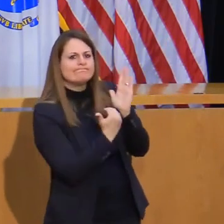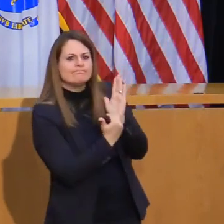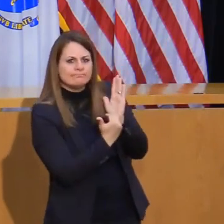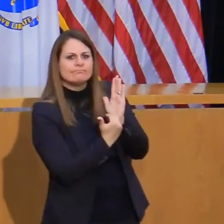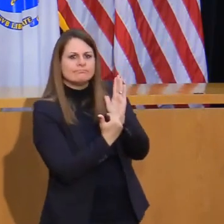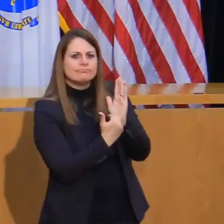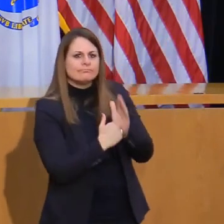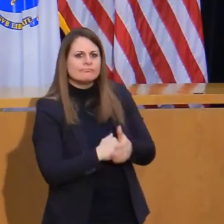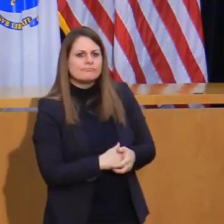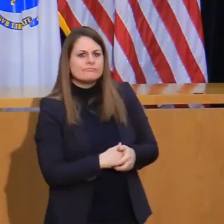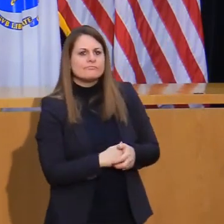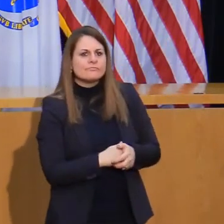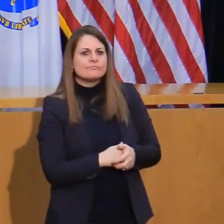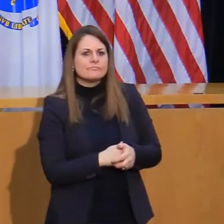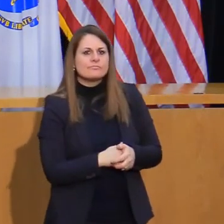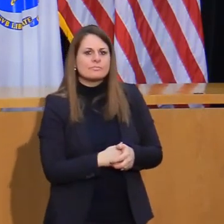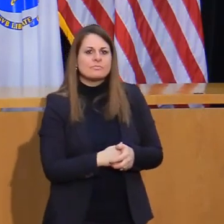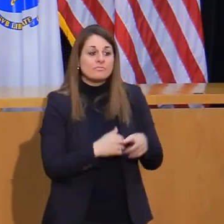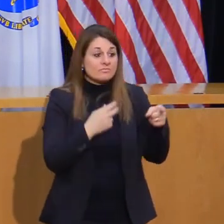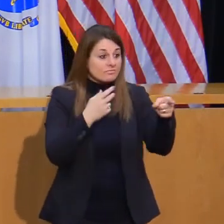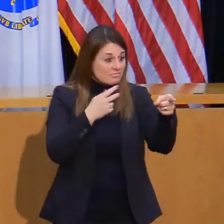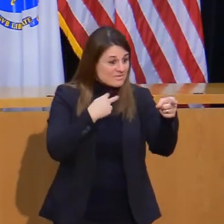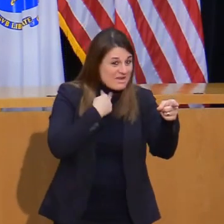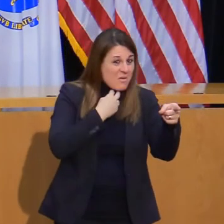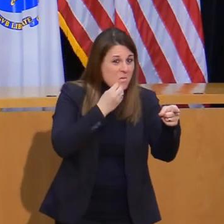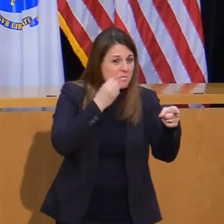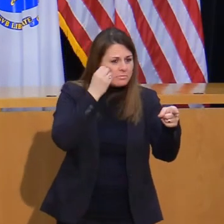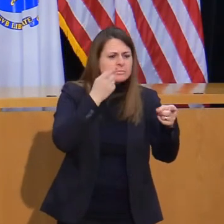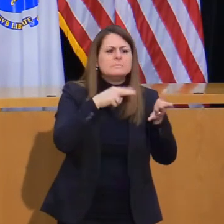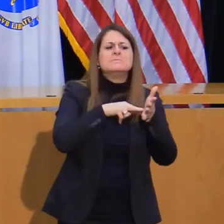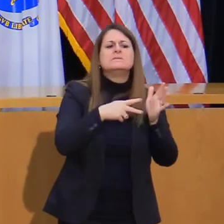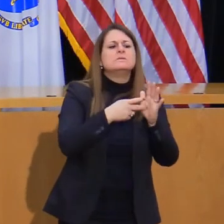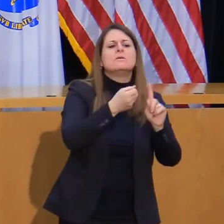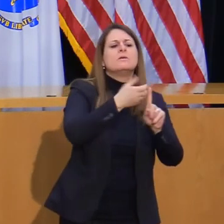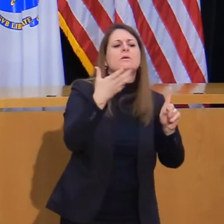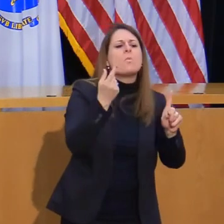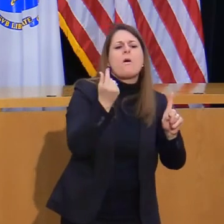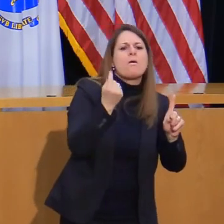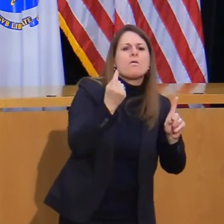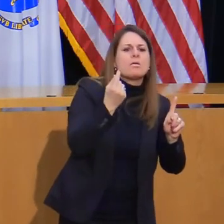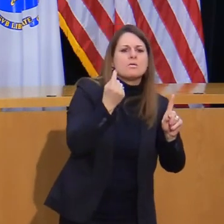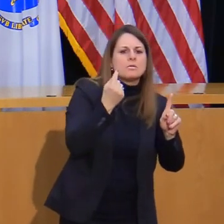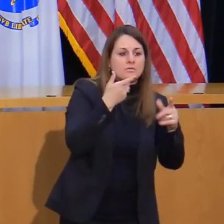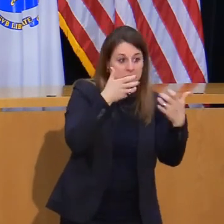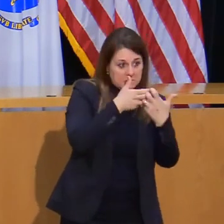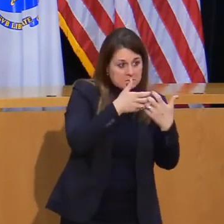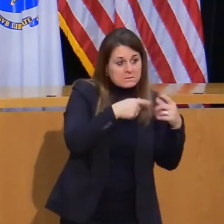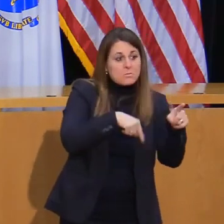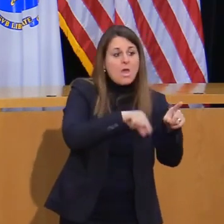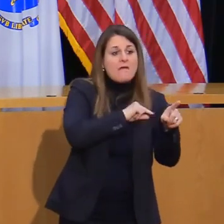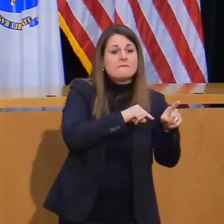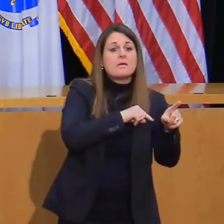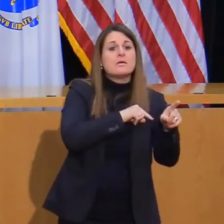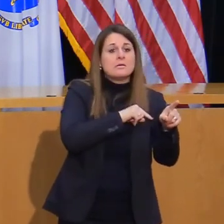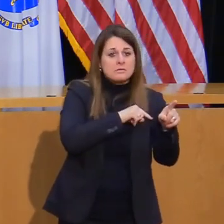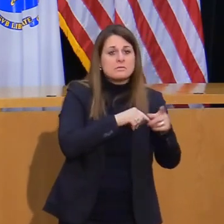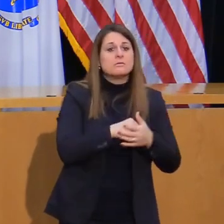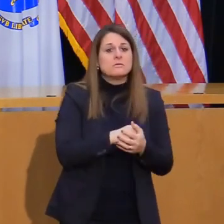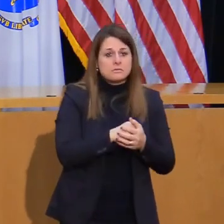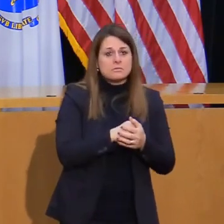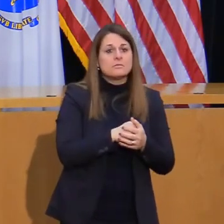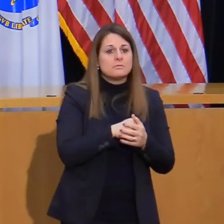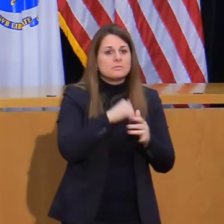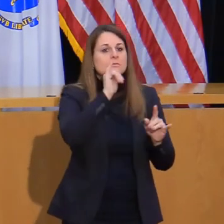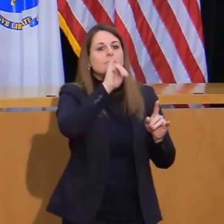said, Commonwealth Care Alliance, and since they're a health plan, they have done this very successfully with the 500 members they have within